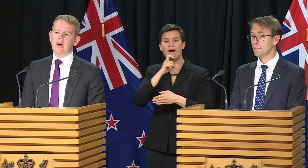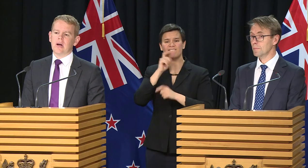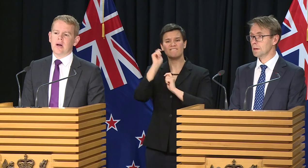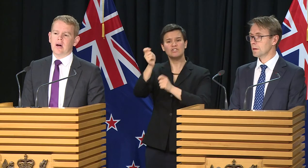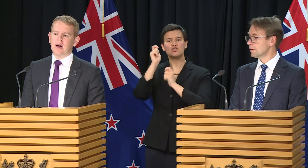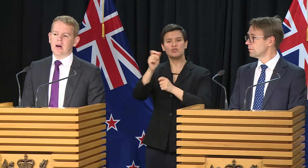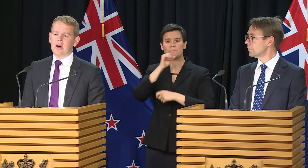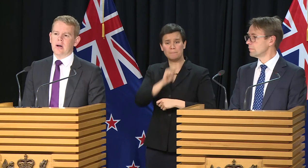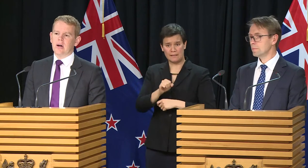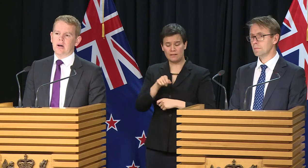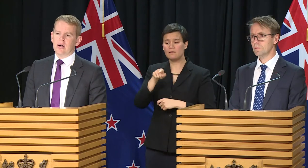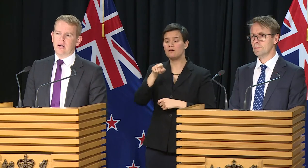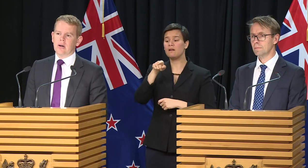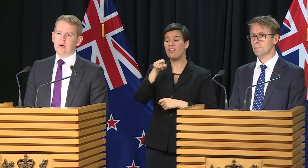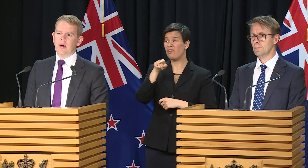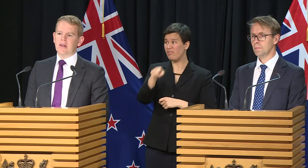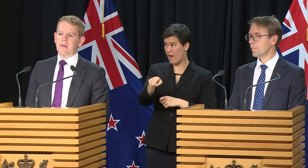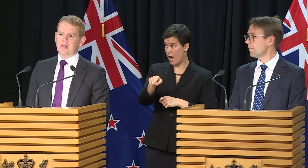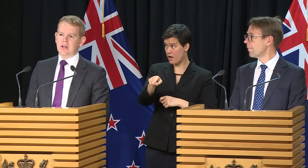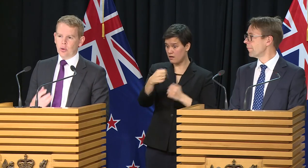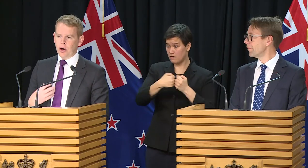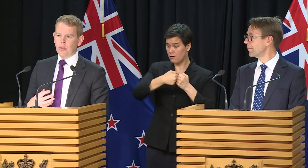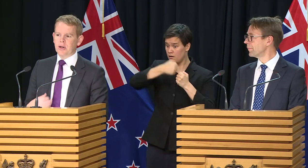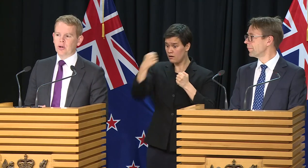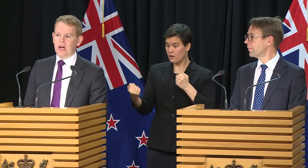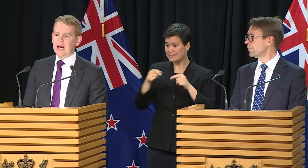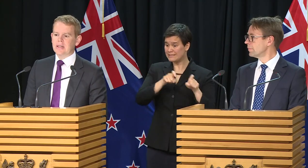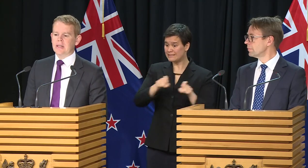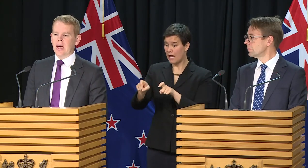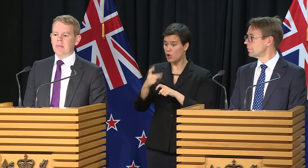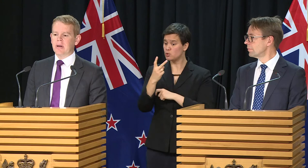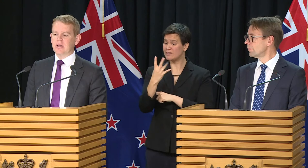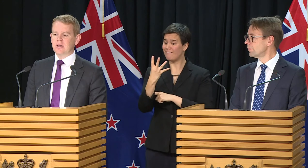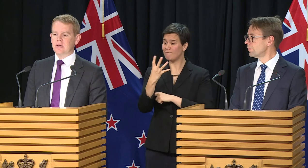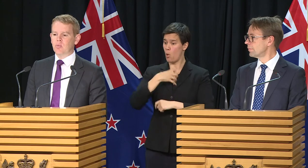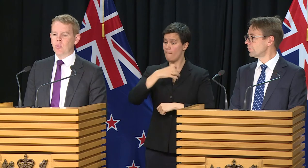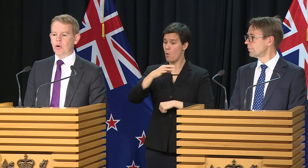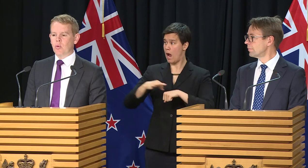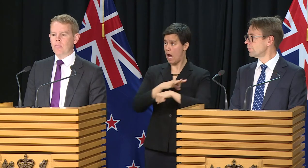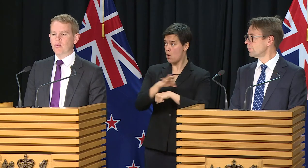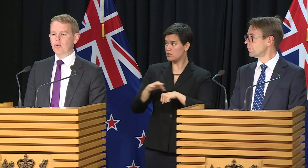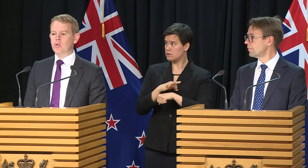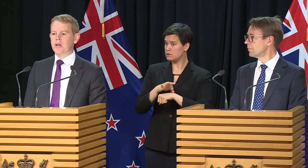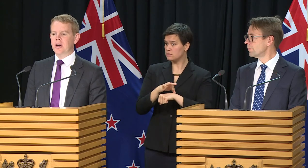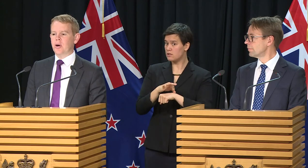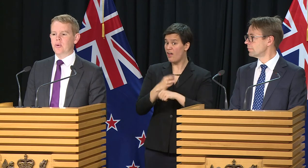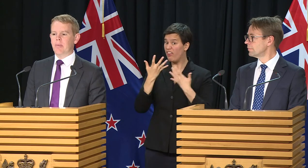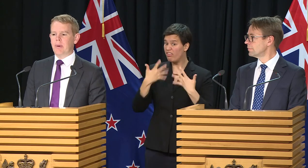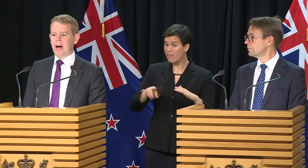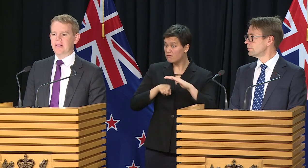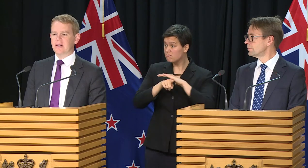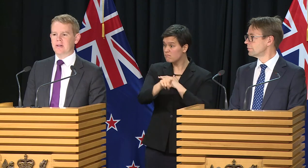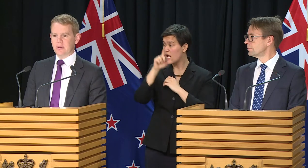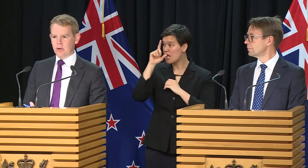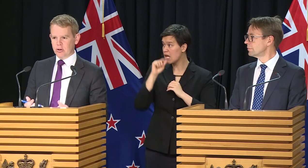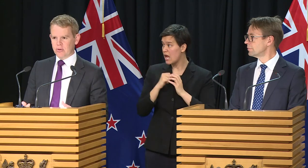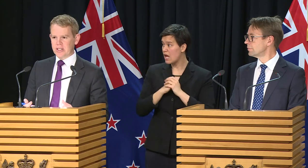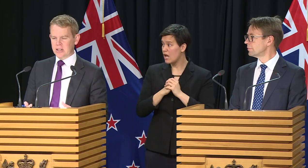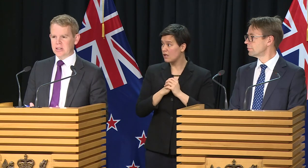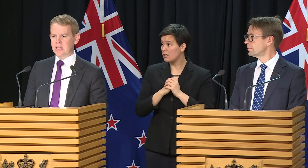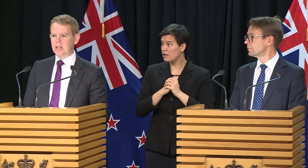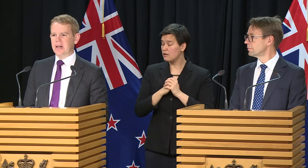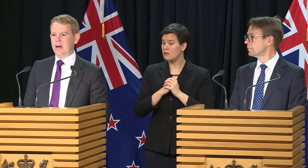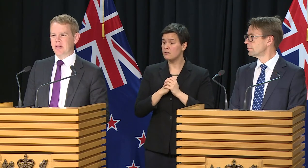stay or whether they go? And it's 24 hours. Well, one of the things that I'll be looking at is what more do we know about this